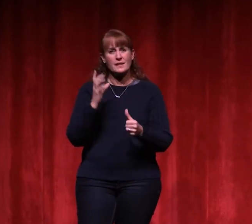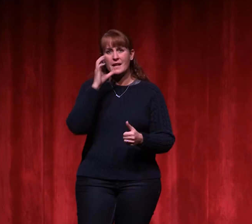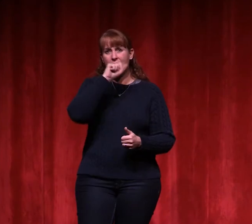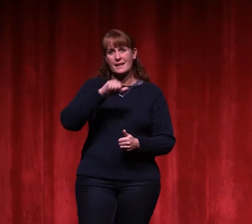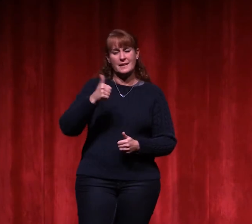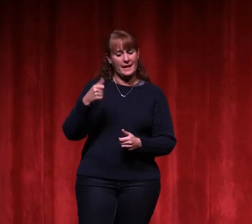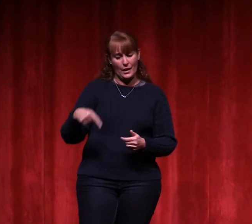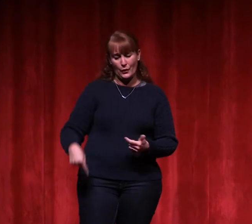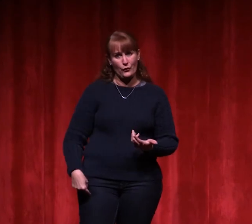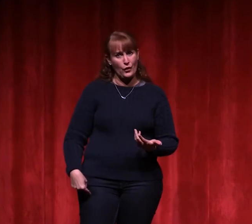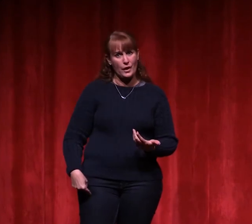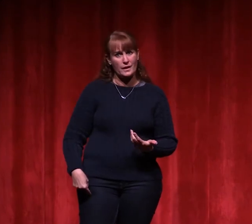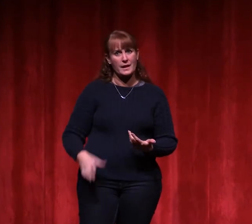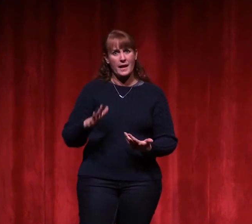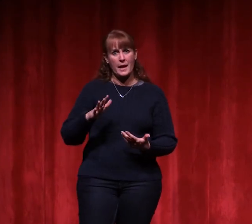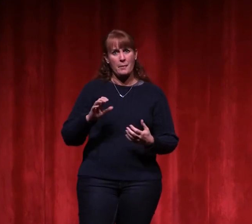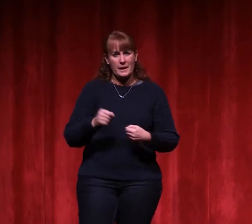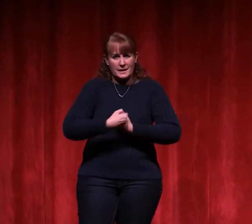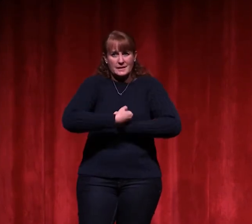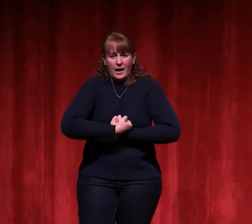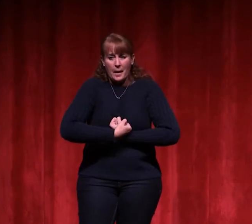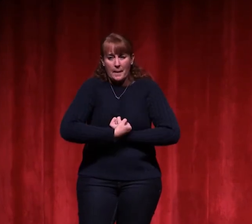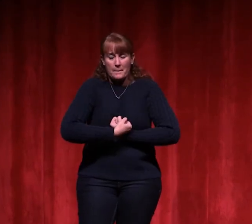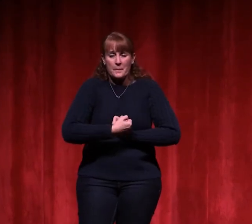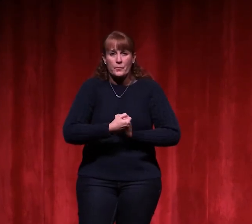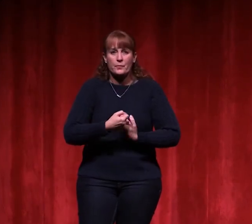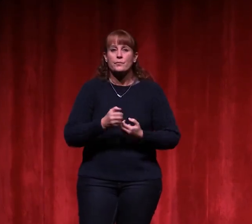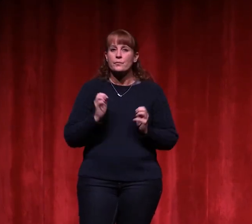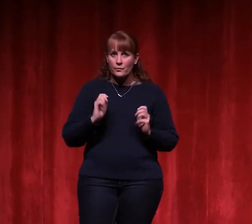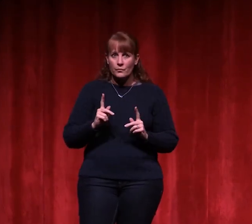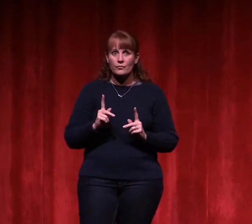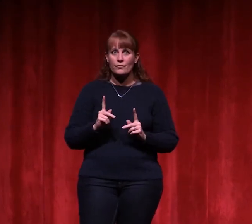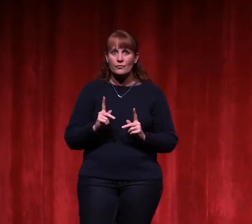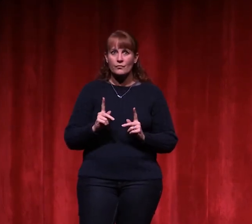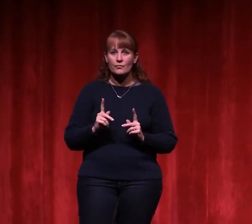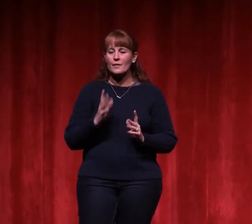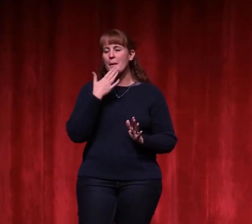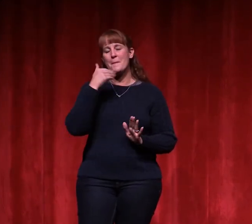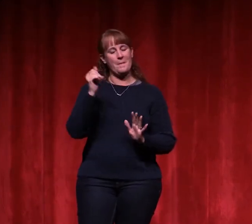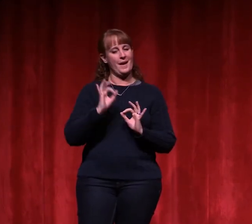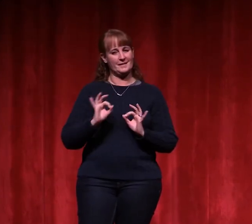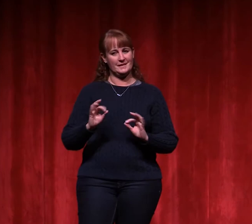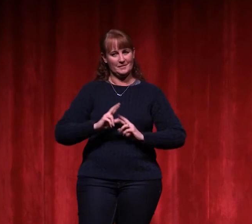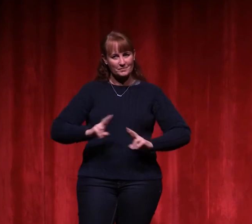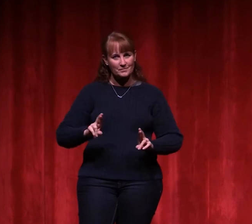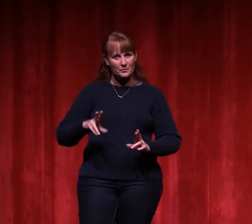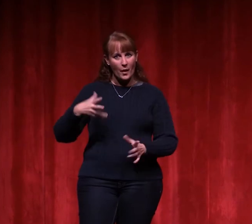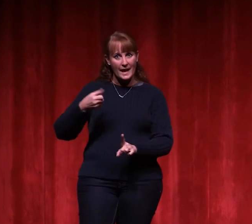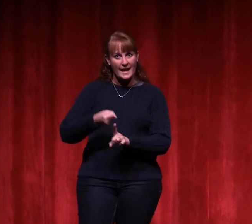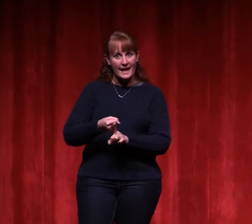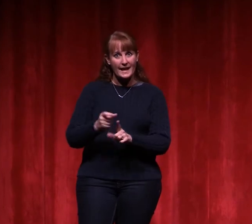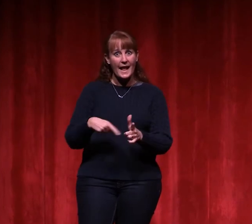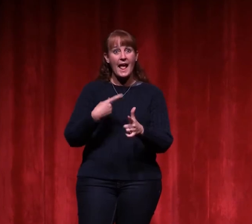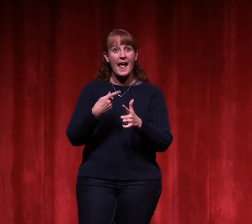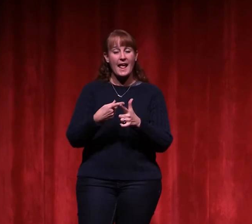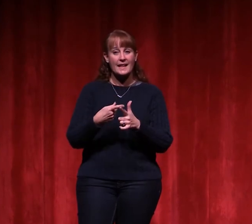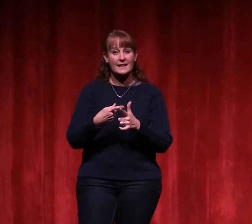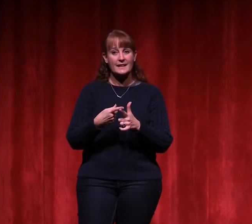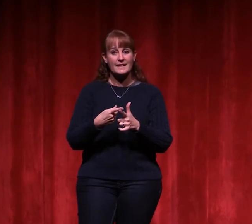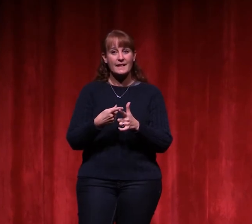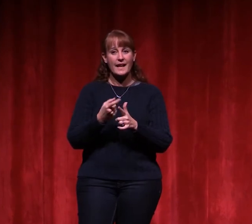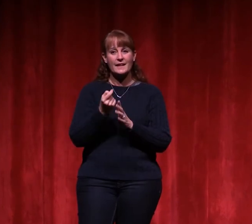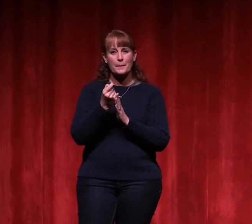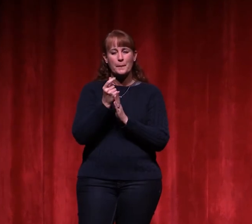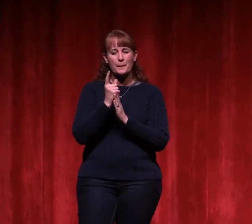the other one, and I'm going to tuck up a little bit. I'm like, okay, this is the best position. And then, a